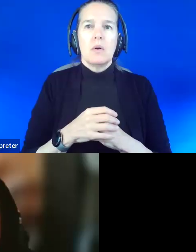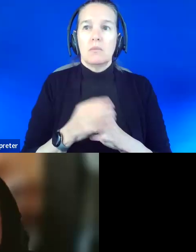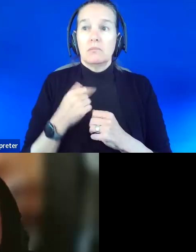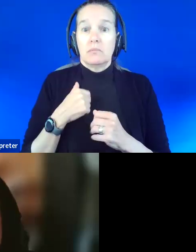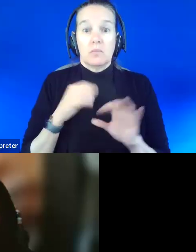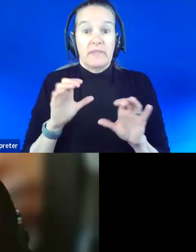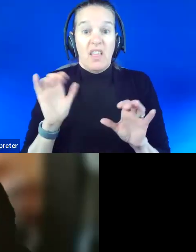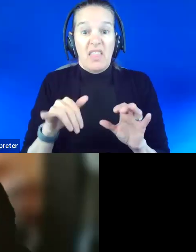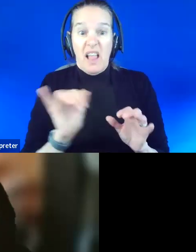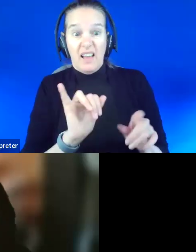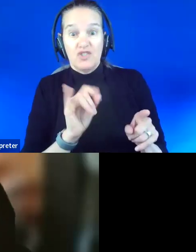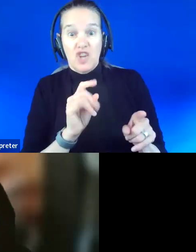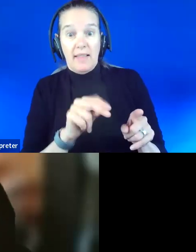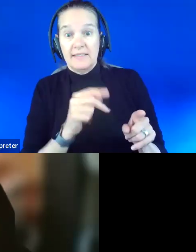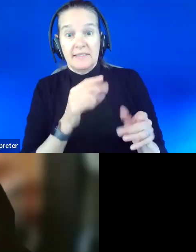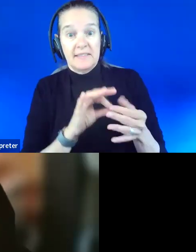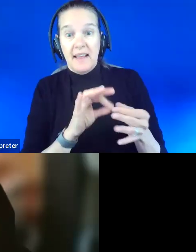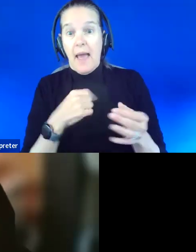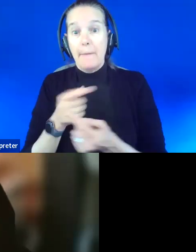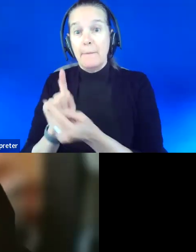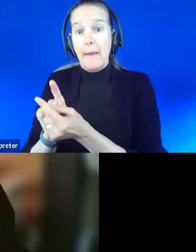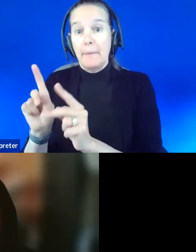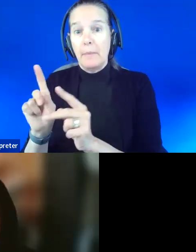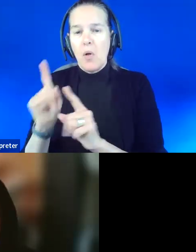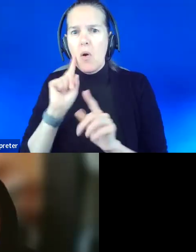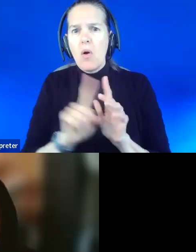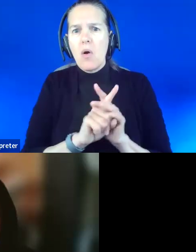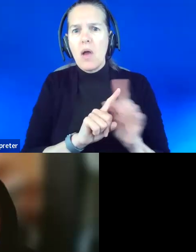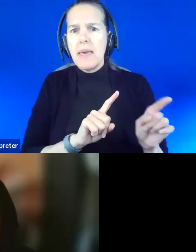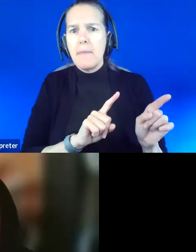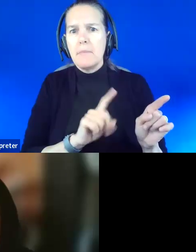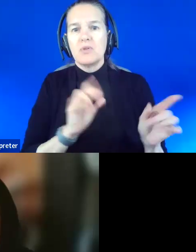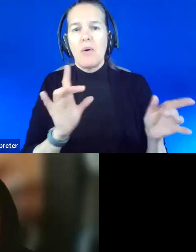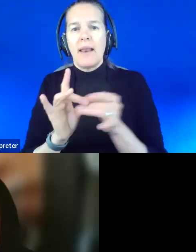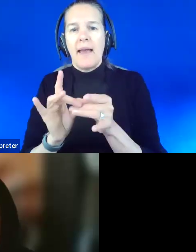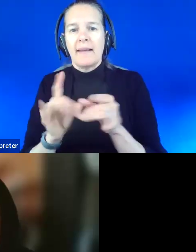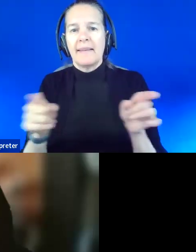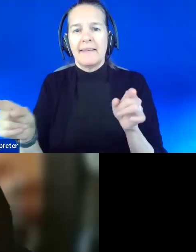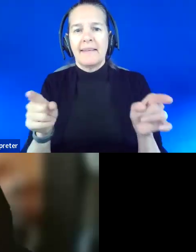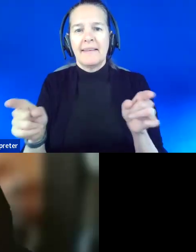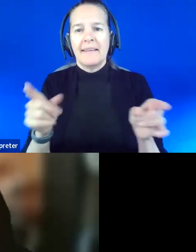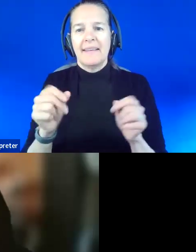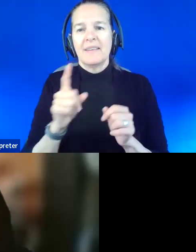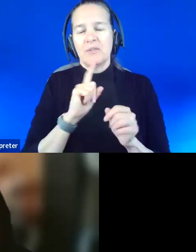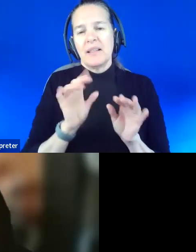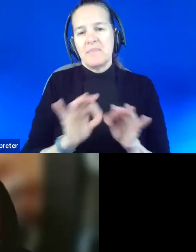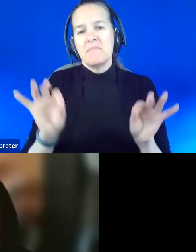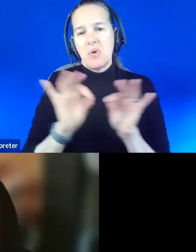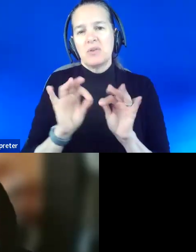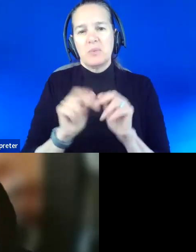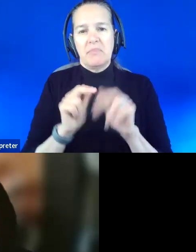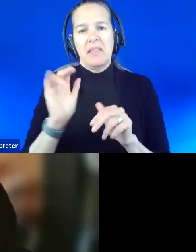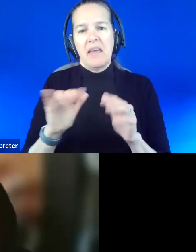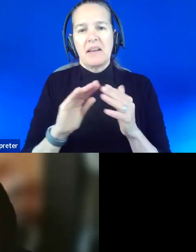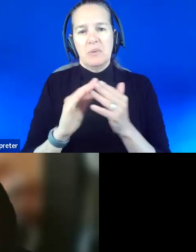said, I met some people and I immediately think of him and connect him. So um, it's really important, I think, to build a community like that and to